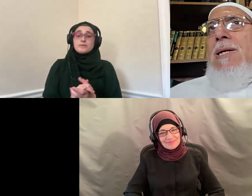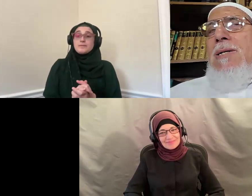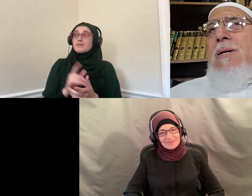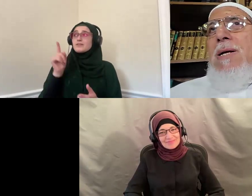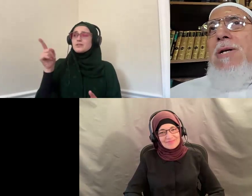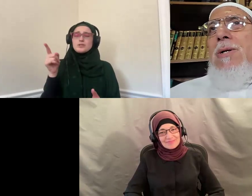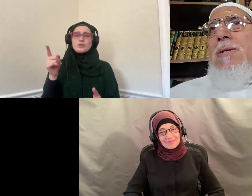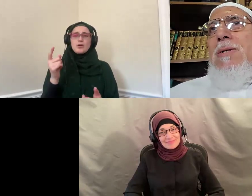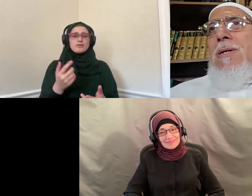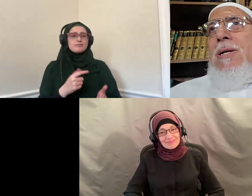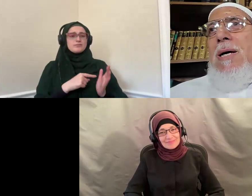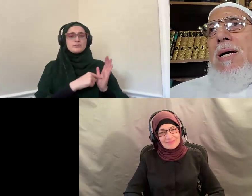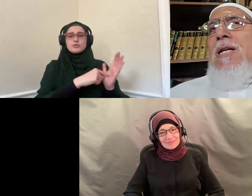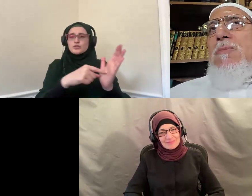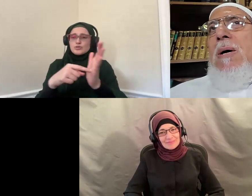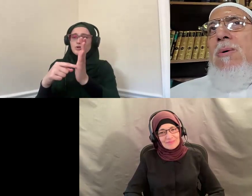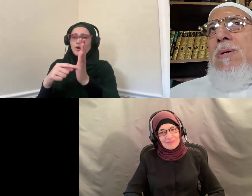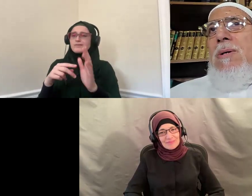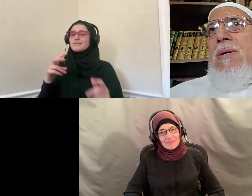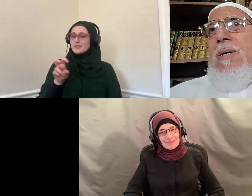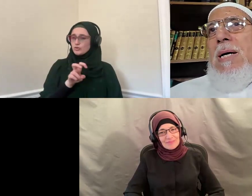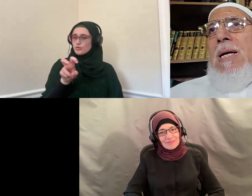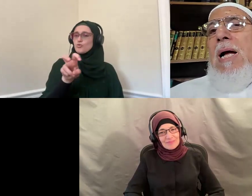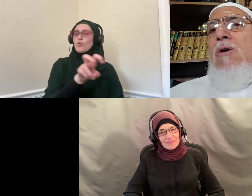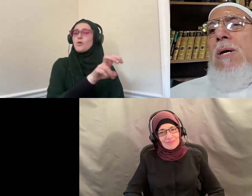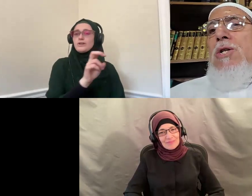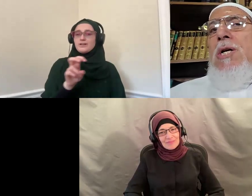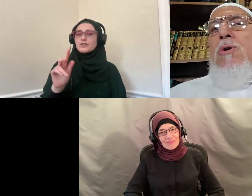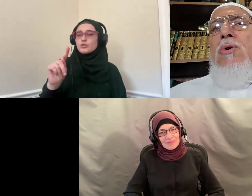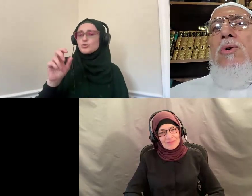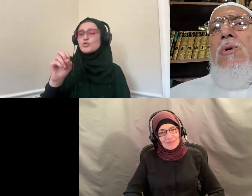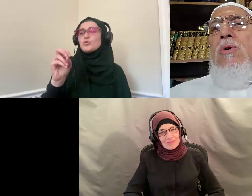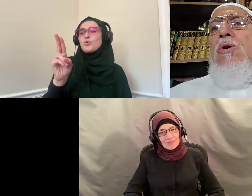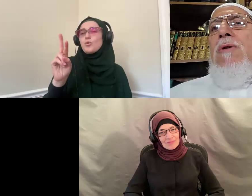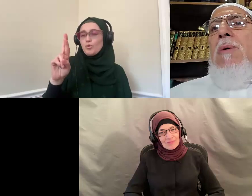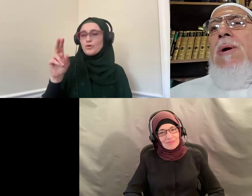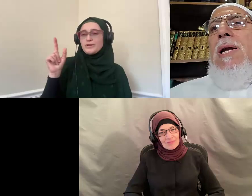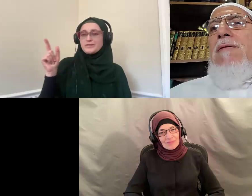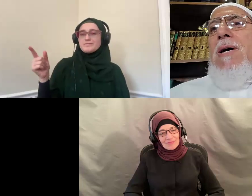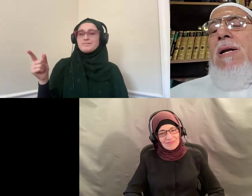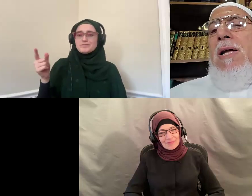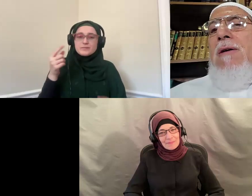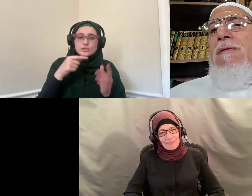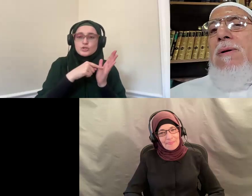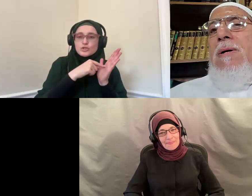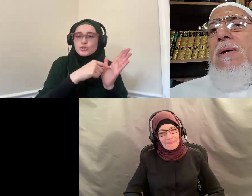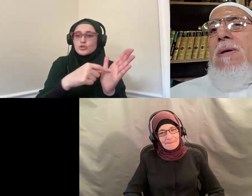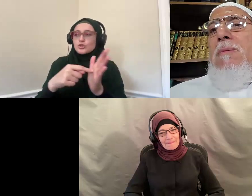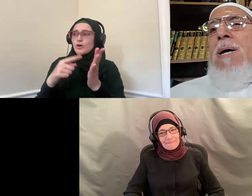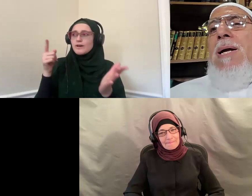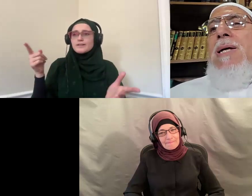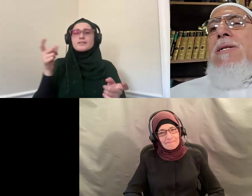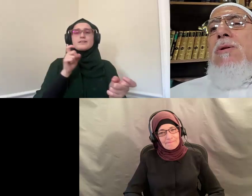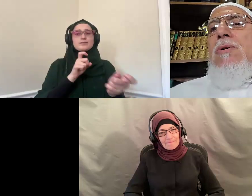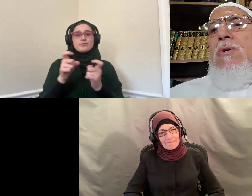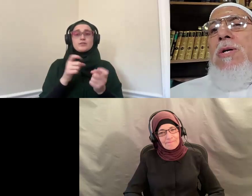look at His creations and His power and how much He controls over our living and life